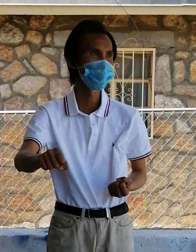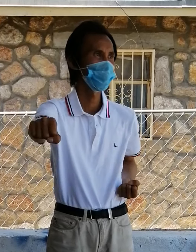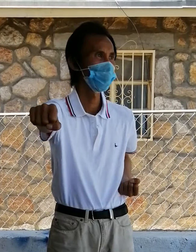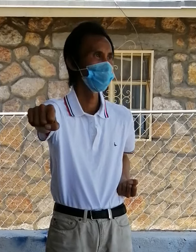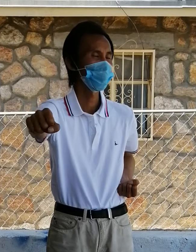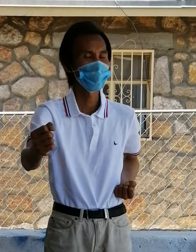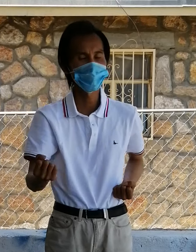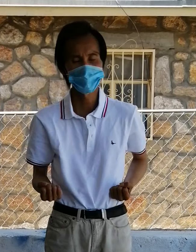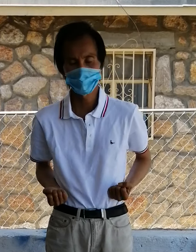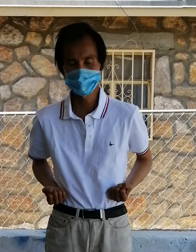Three. One.